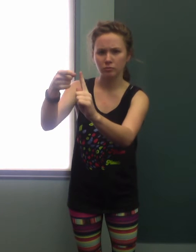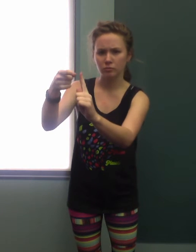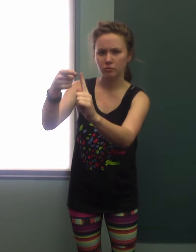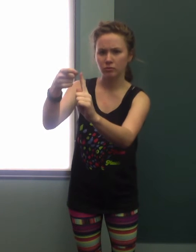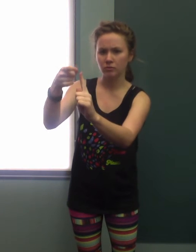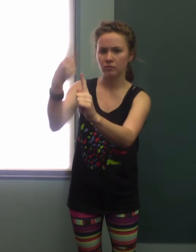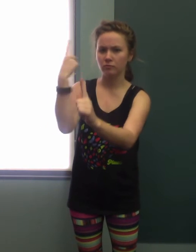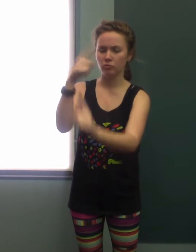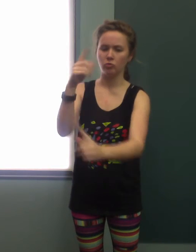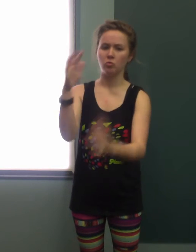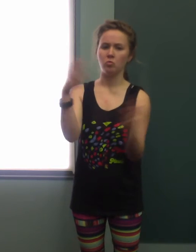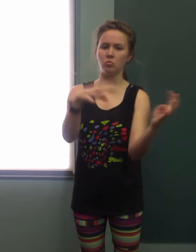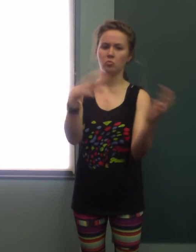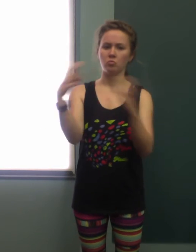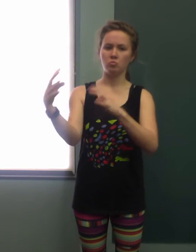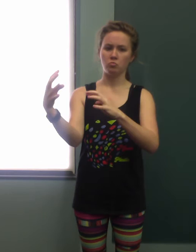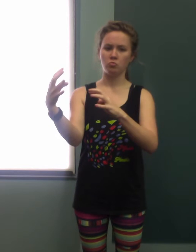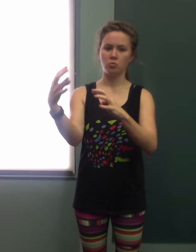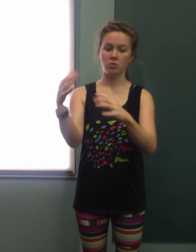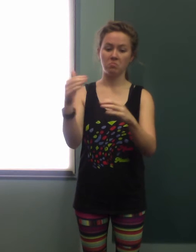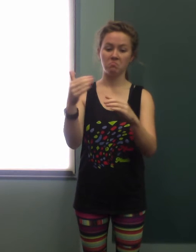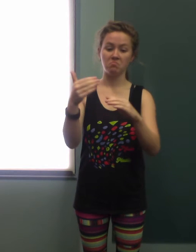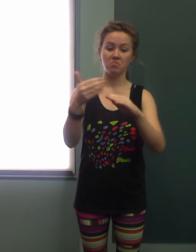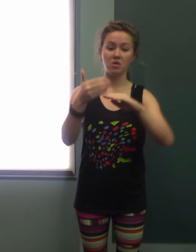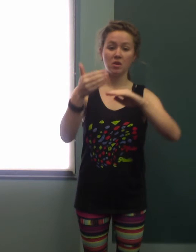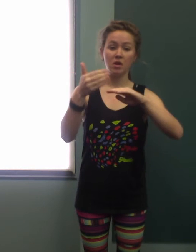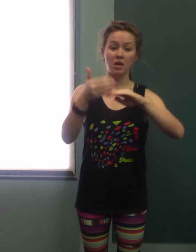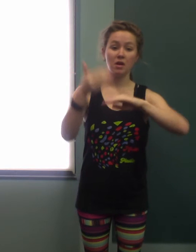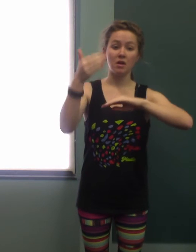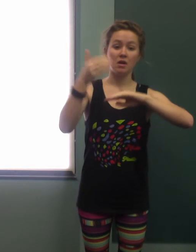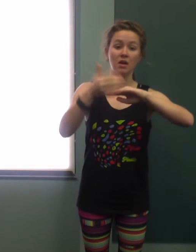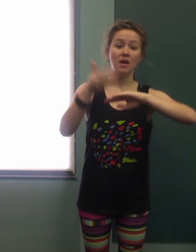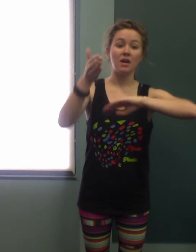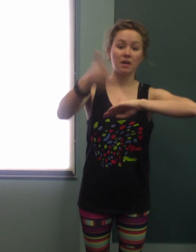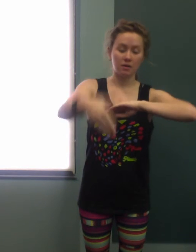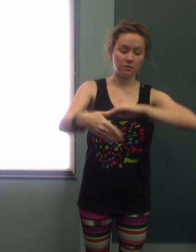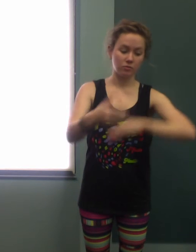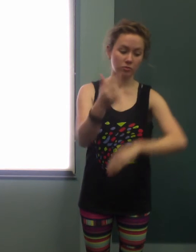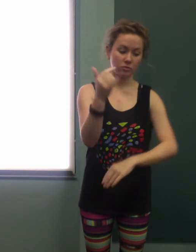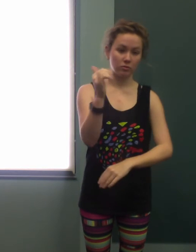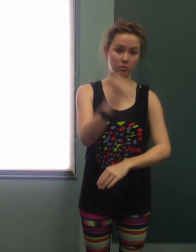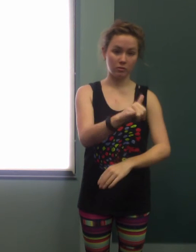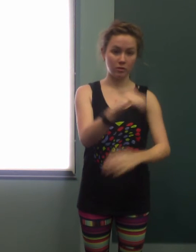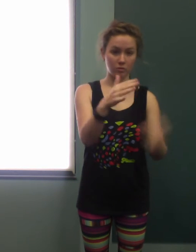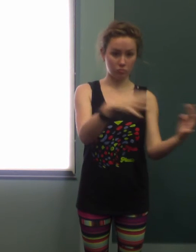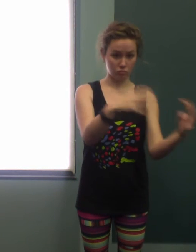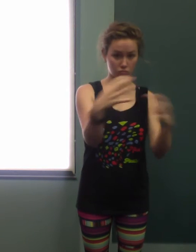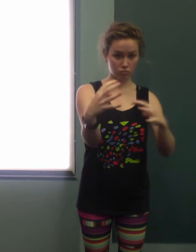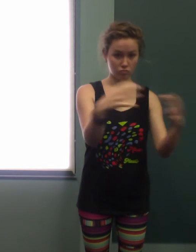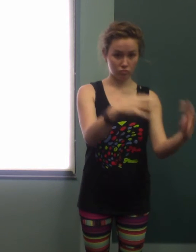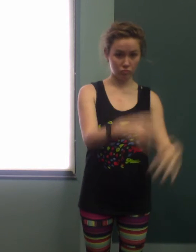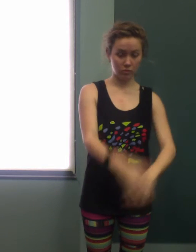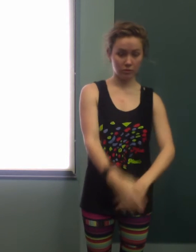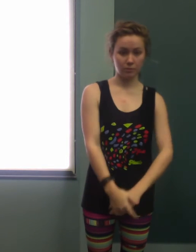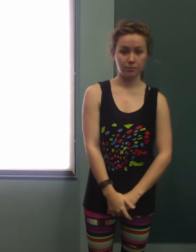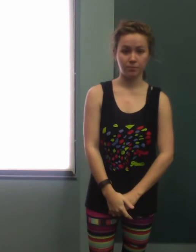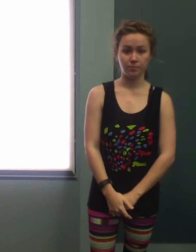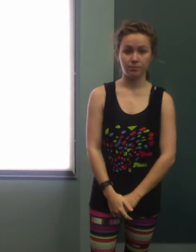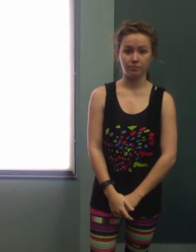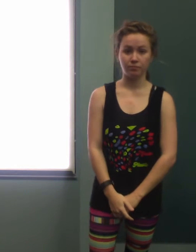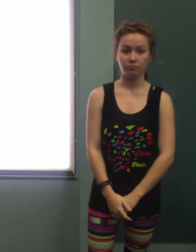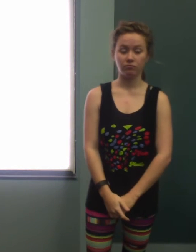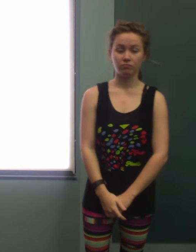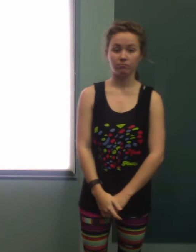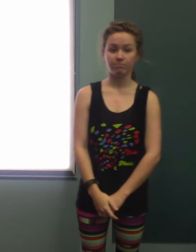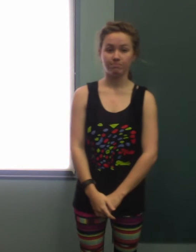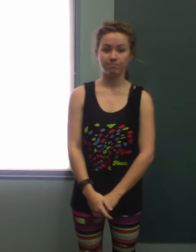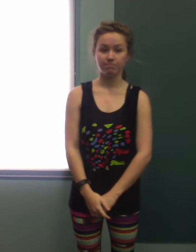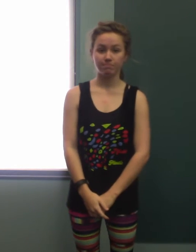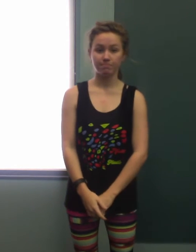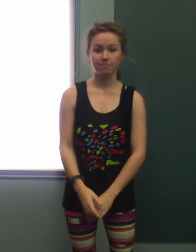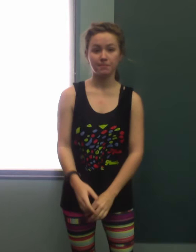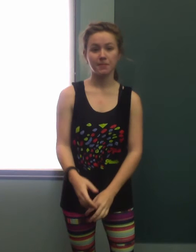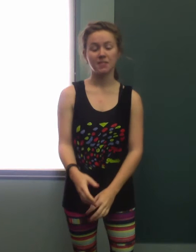Address. The New York draft riots in New York City were violent protests against Abraham